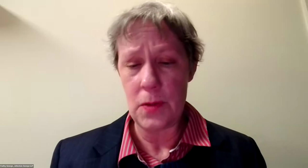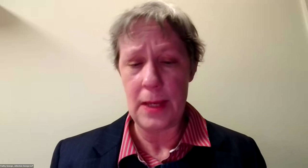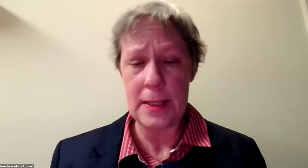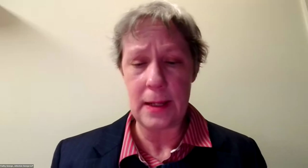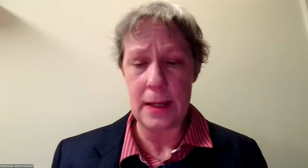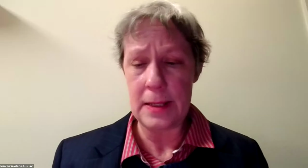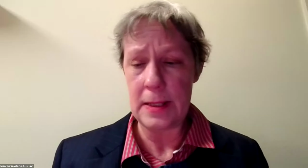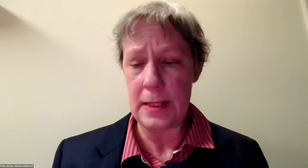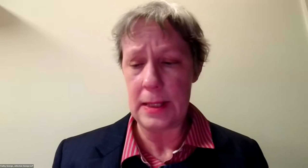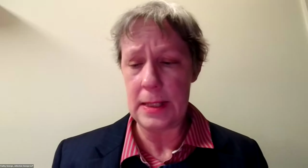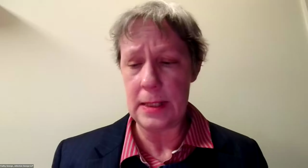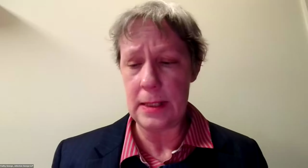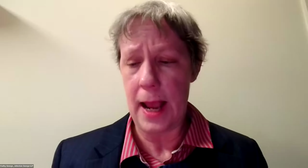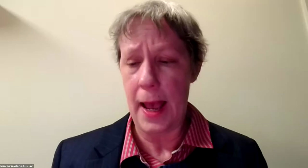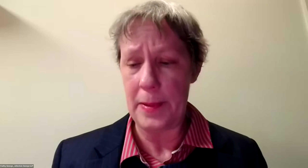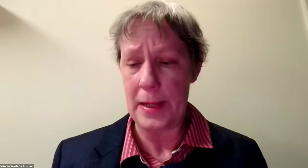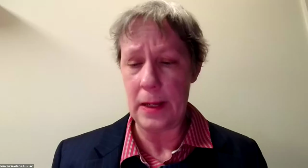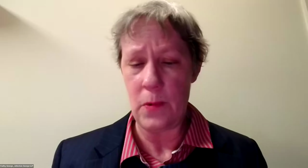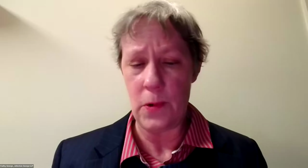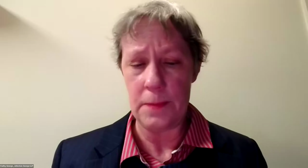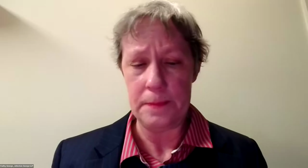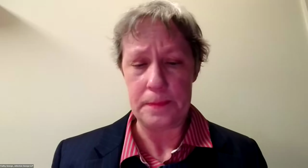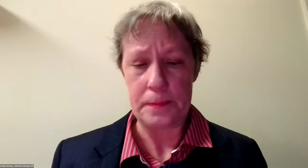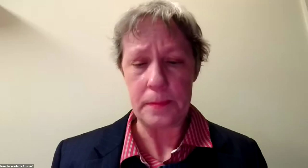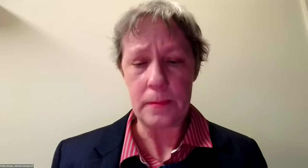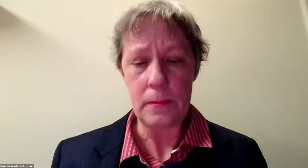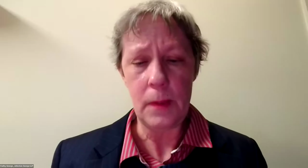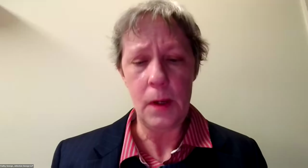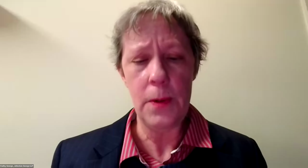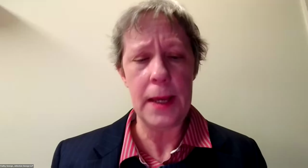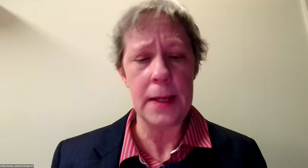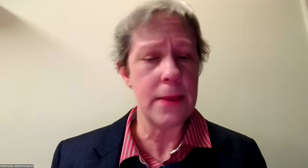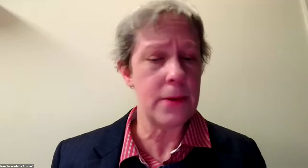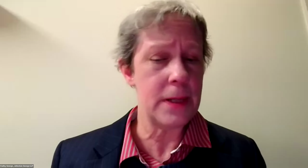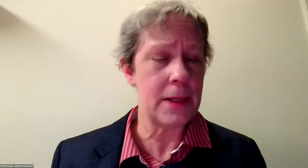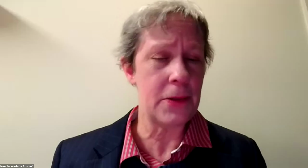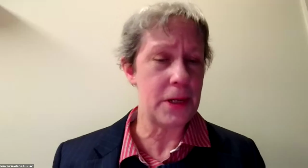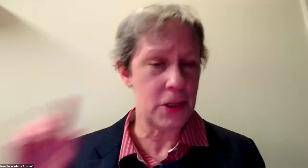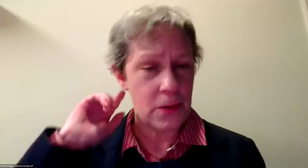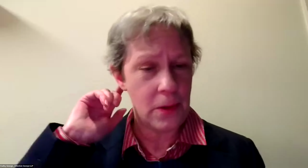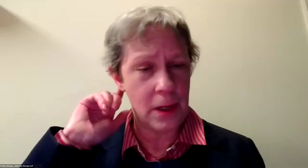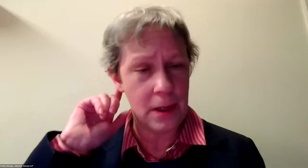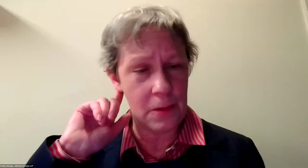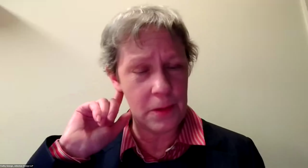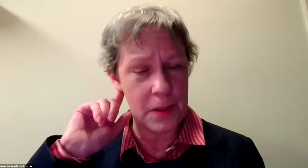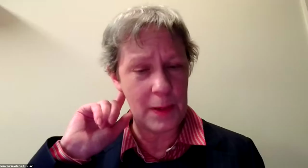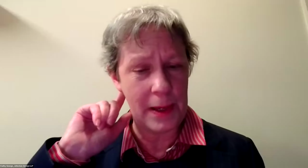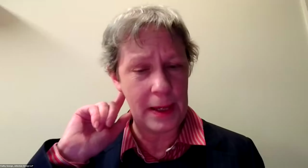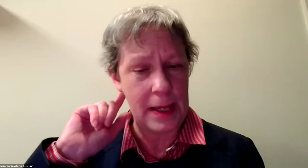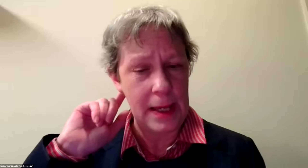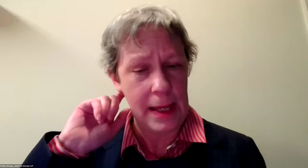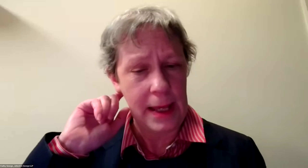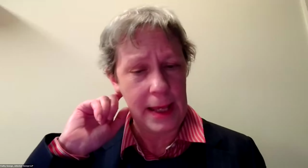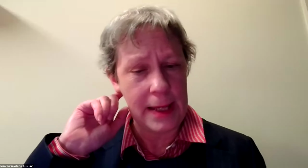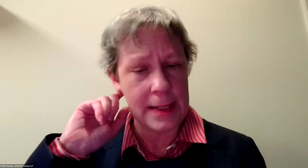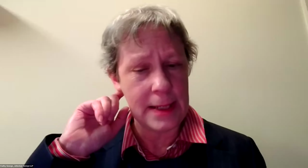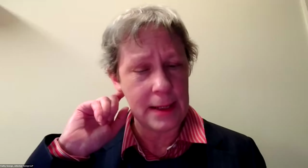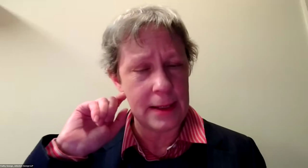transition. So that's guidance that isn't happening anymore. Okay, another declaration was